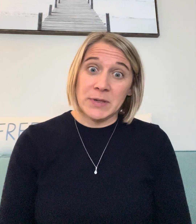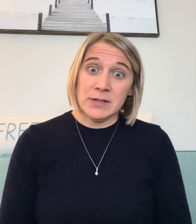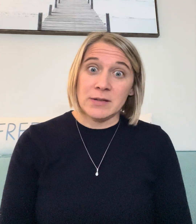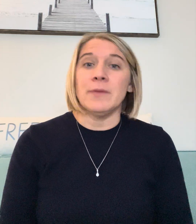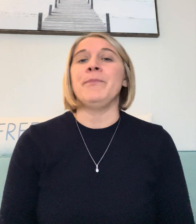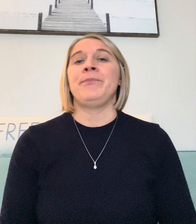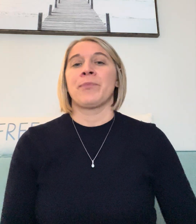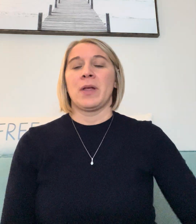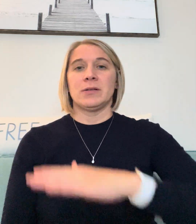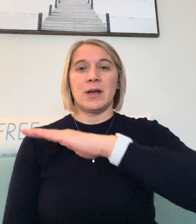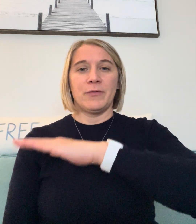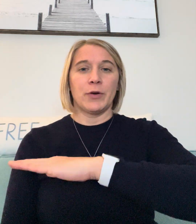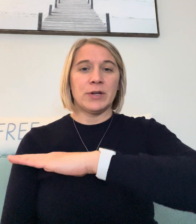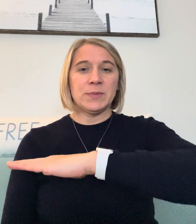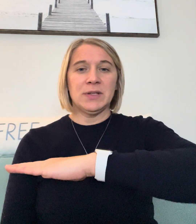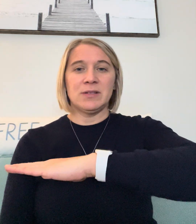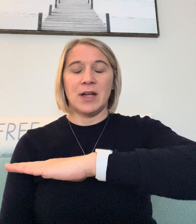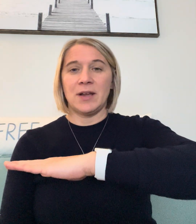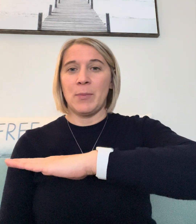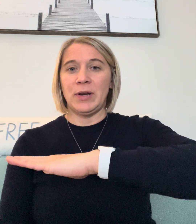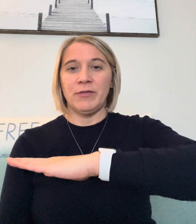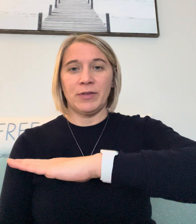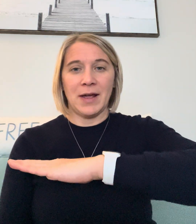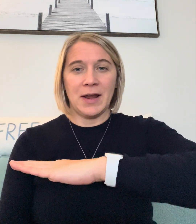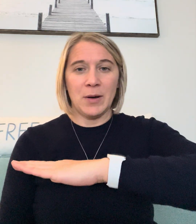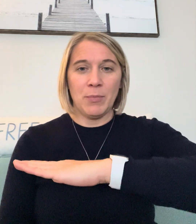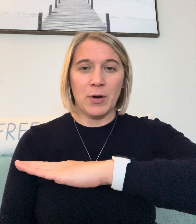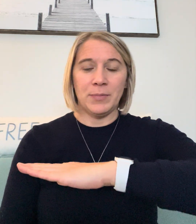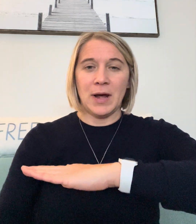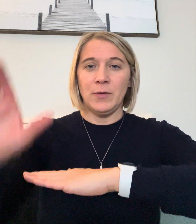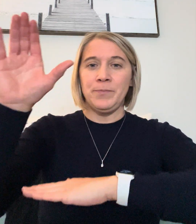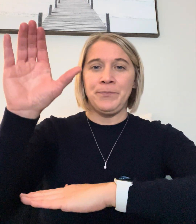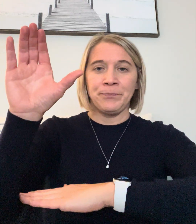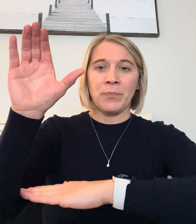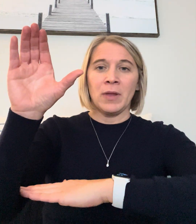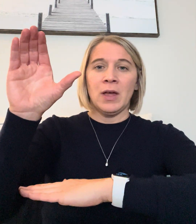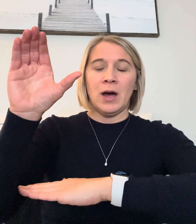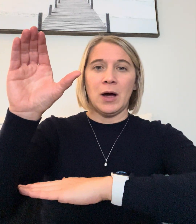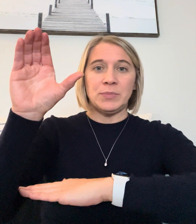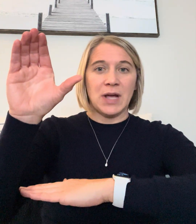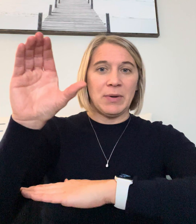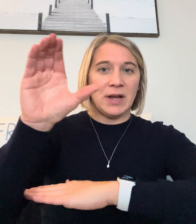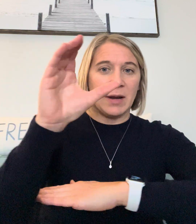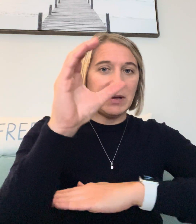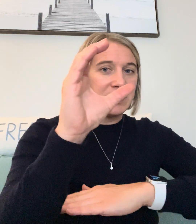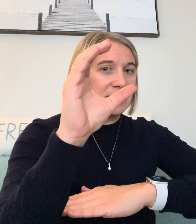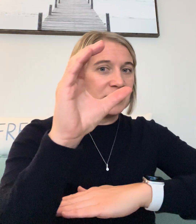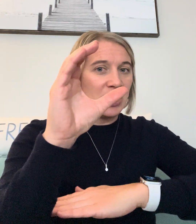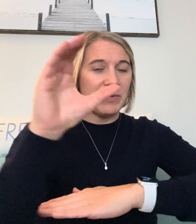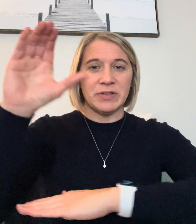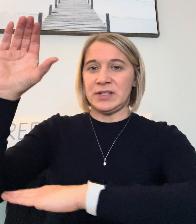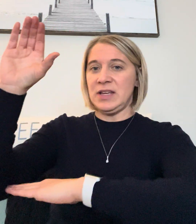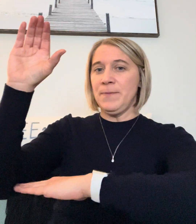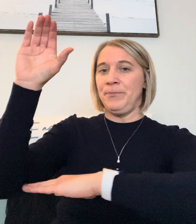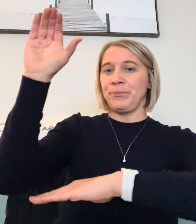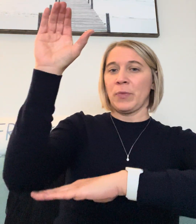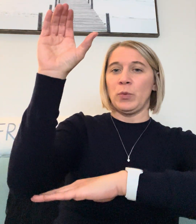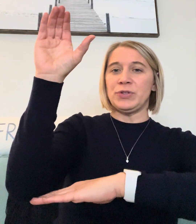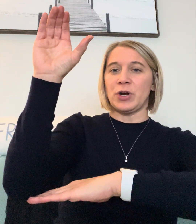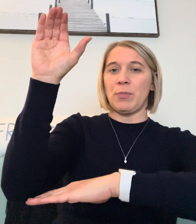Christmas, sign for Christmas, non-dominant, flat hand, palm down. Dominant hand makes the shape of a C. We start palm